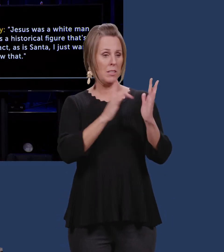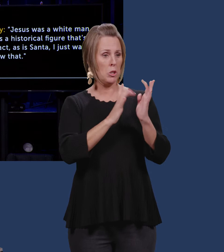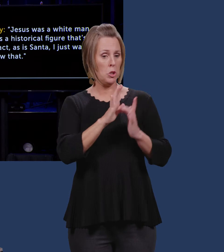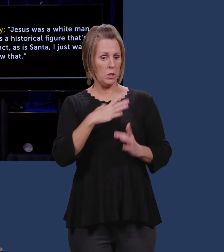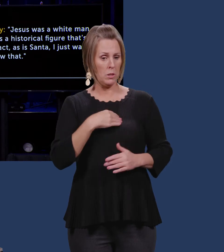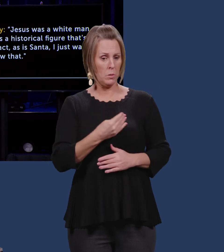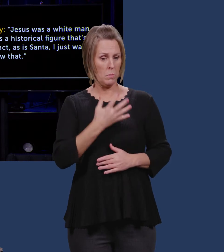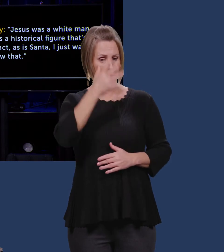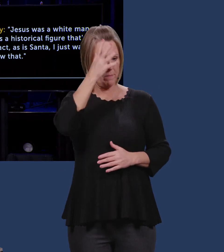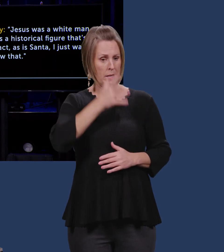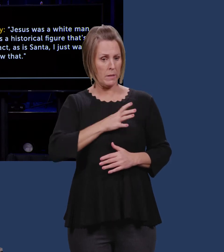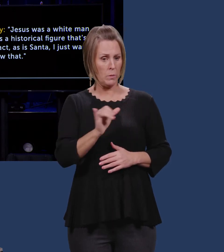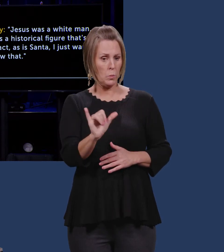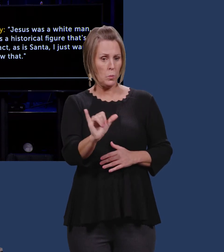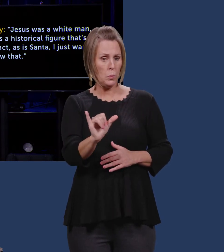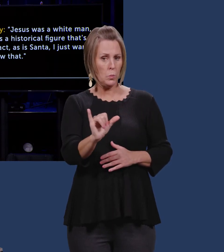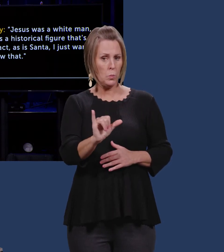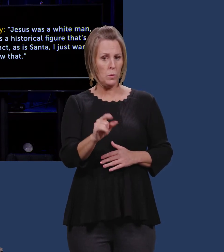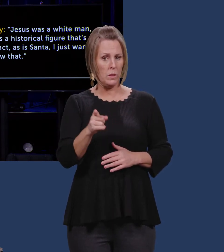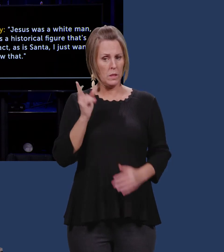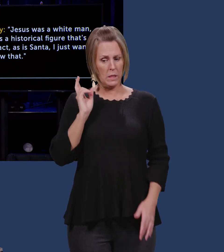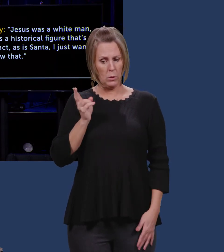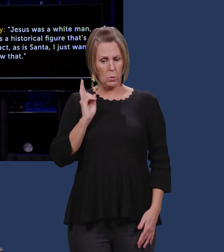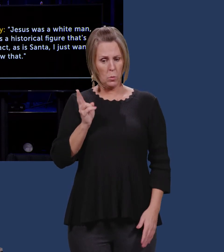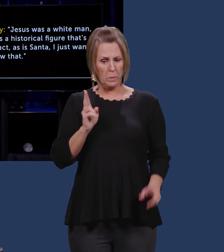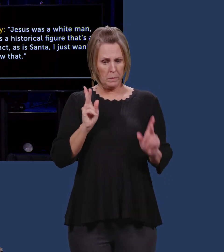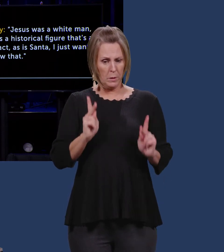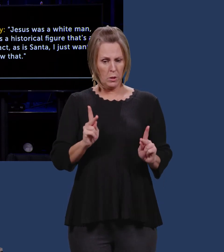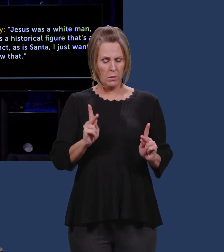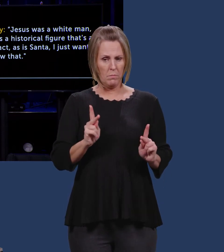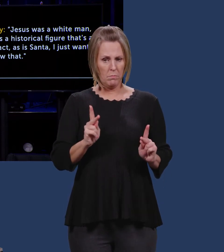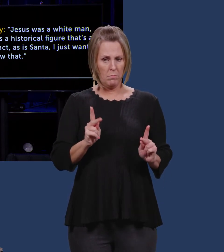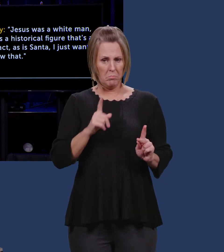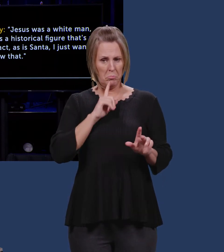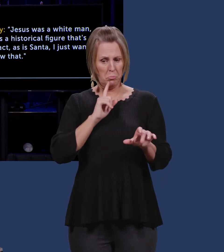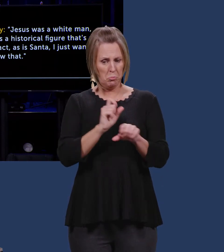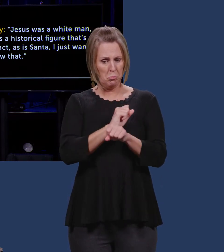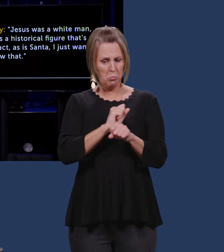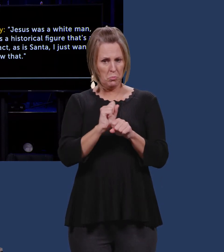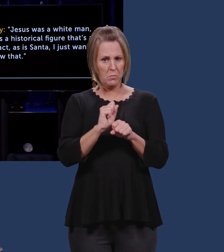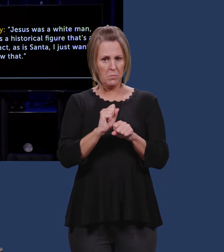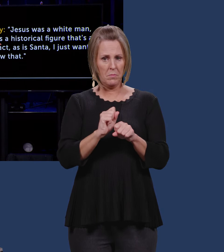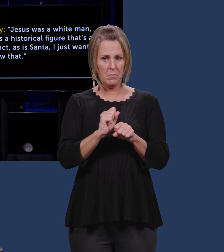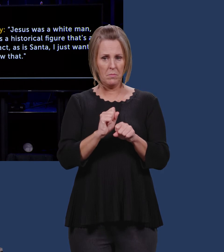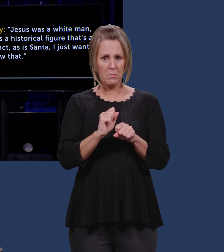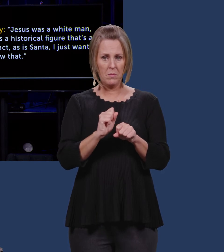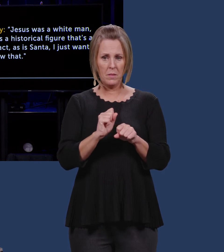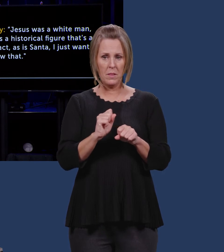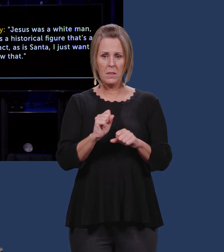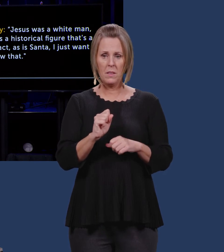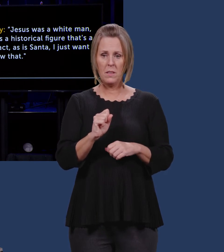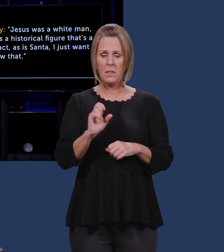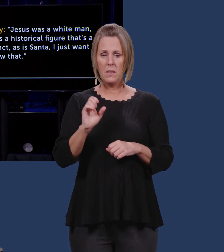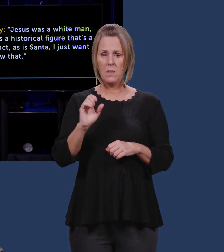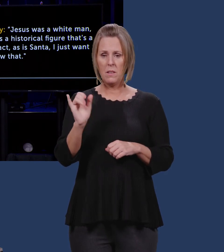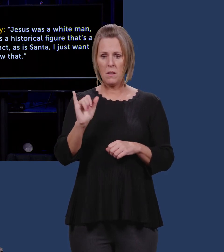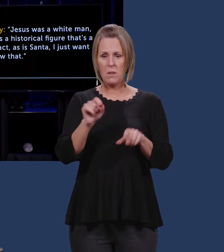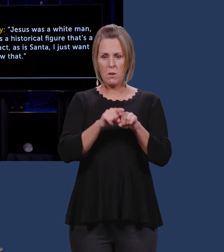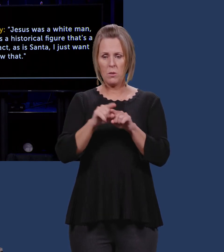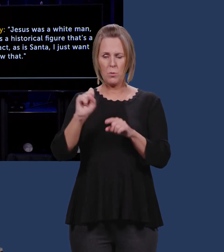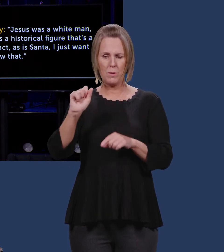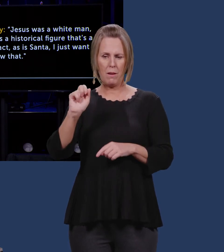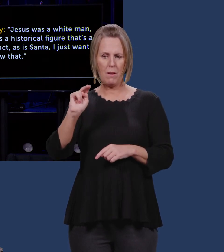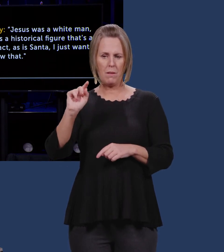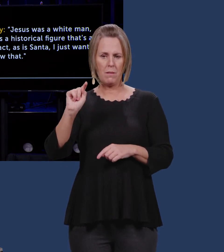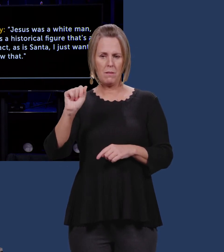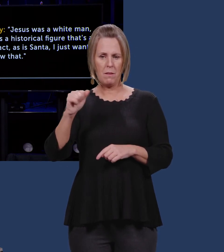white man too. He's a historical figure. That's a verifiable fact, as is Santa. She was talking about St. Nicholas. I just